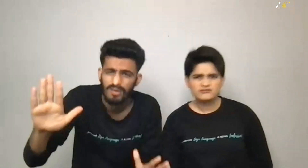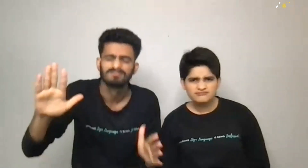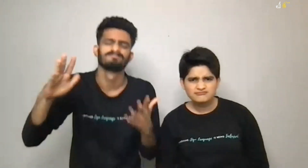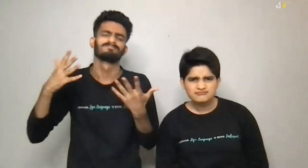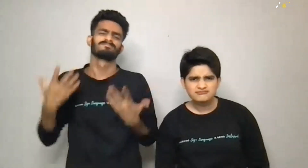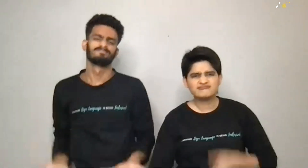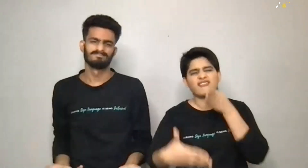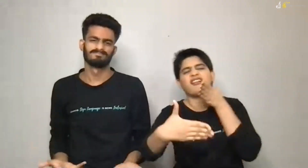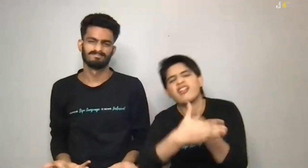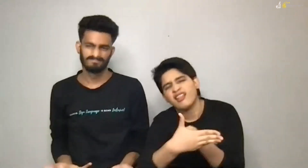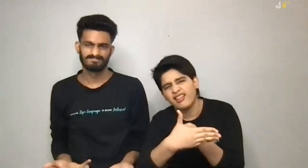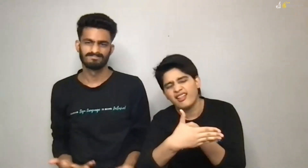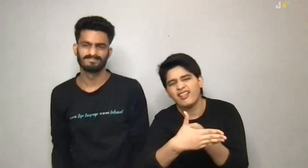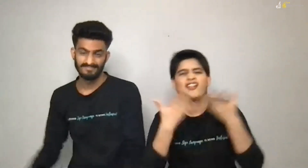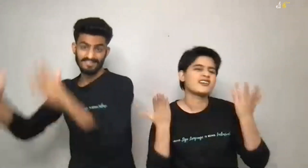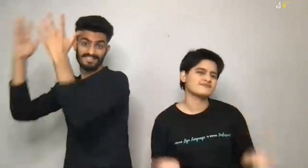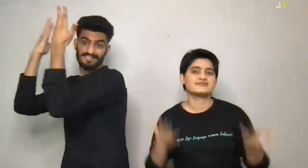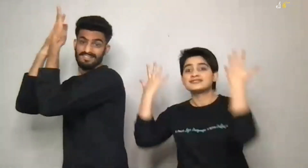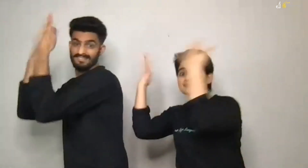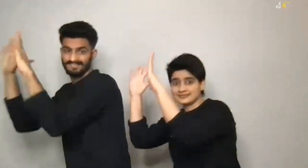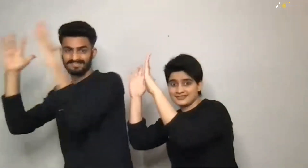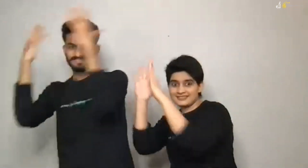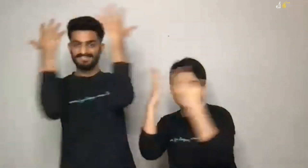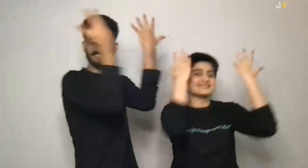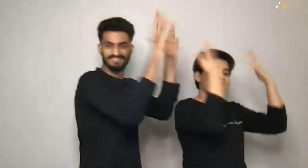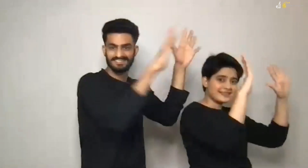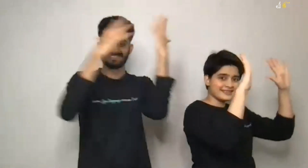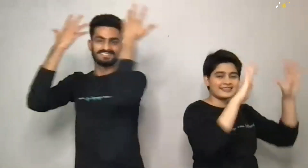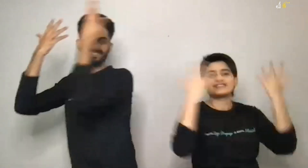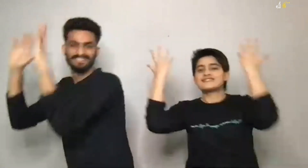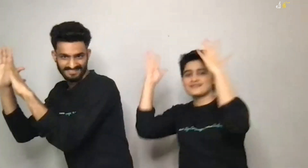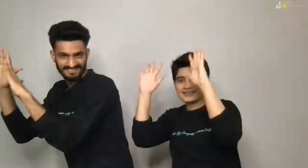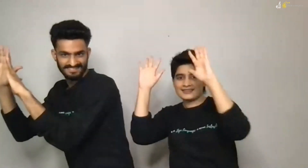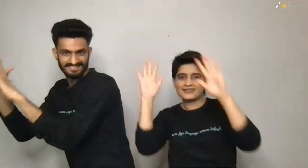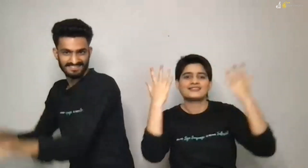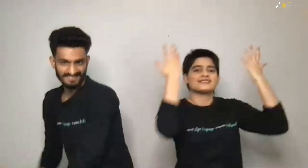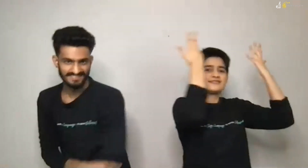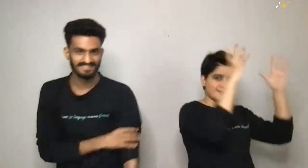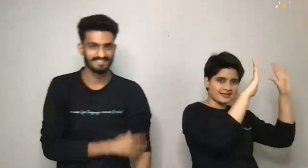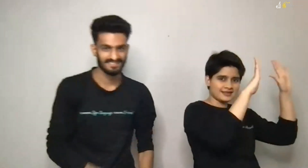Parents don't know sign language. Barrier, barrier, barrier.